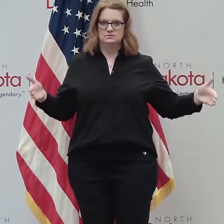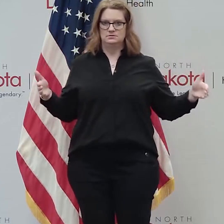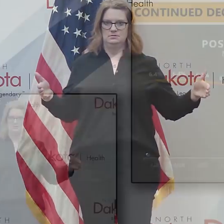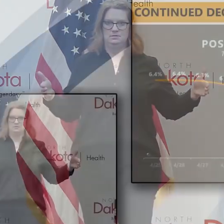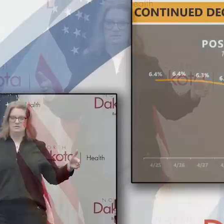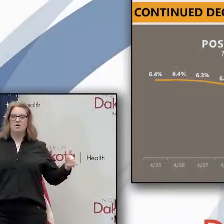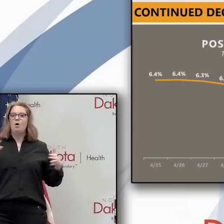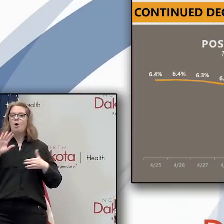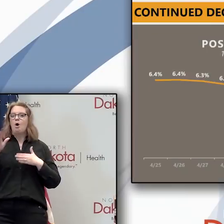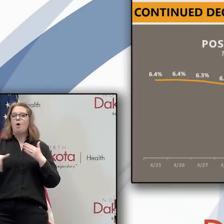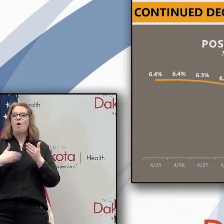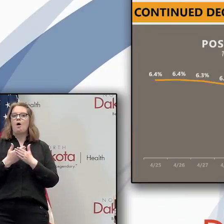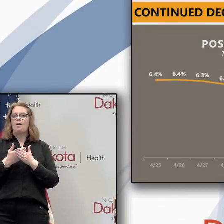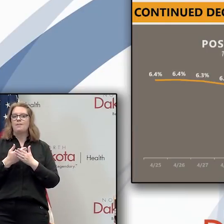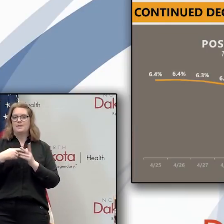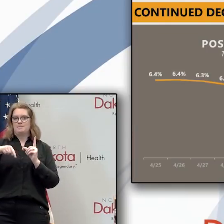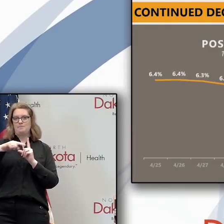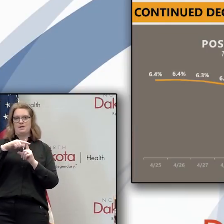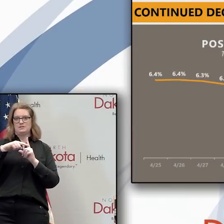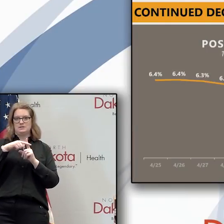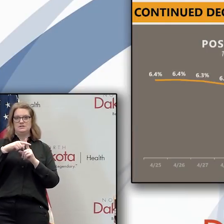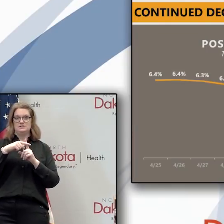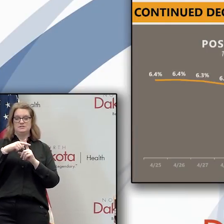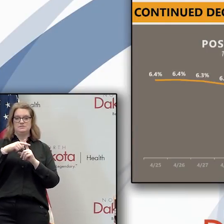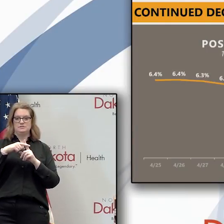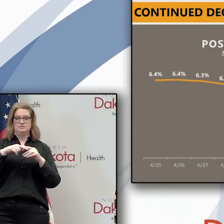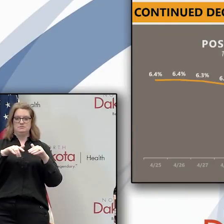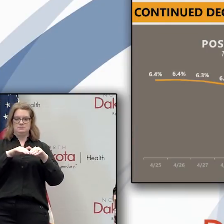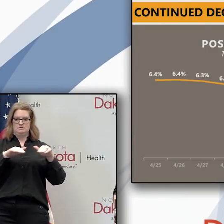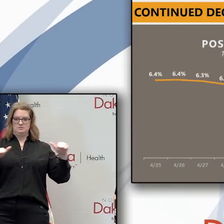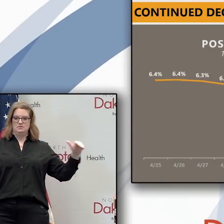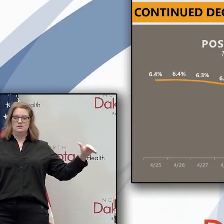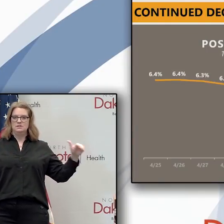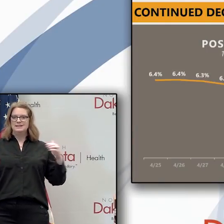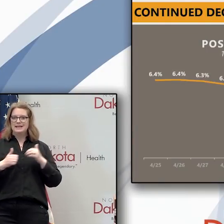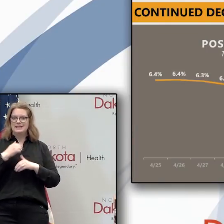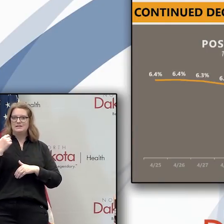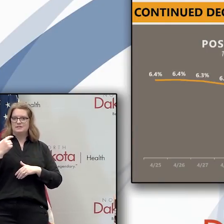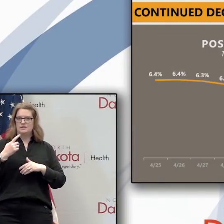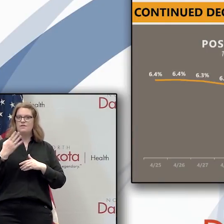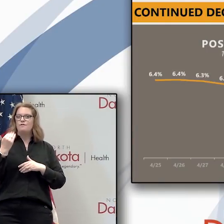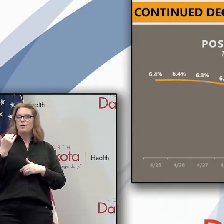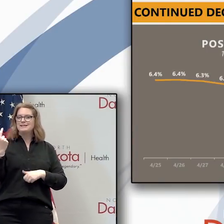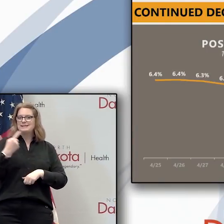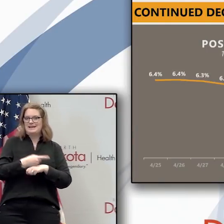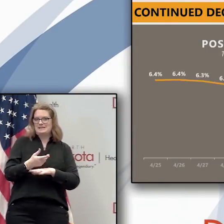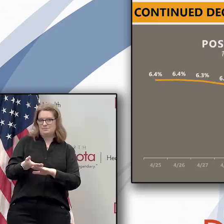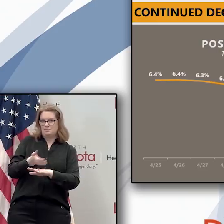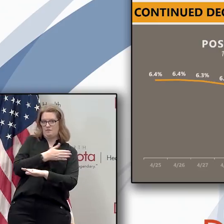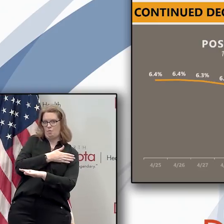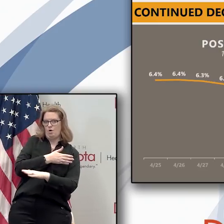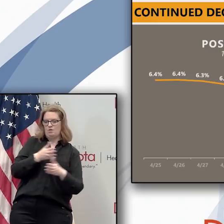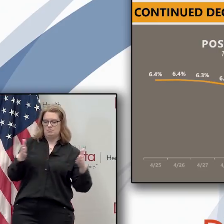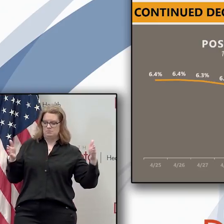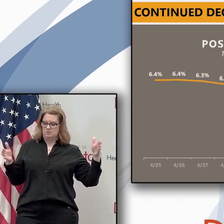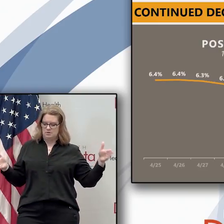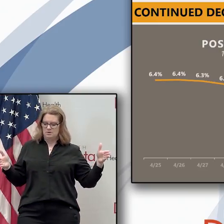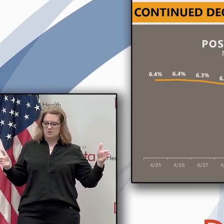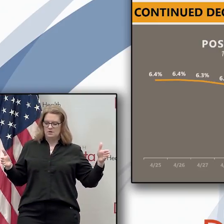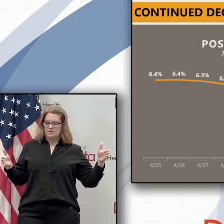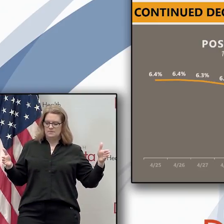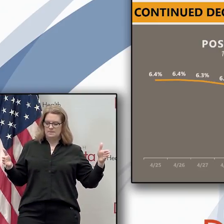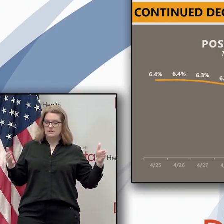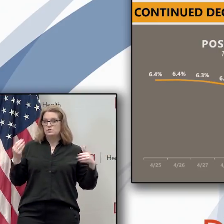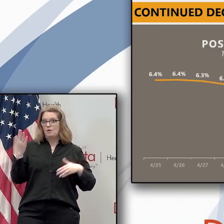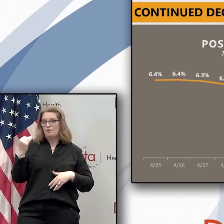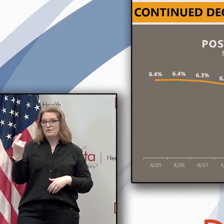all the positives, as the numerator over each day, the 14 days previous. So on 14